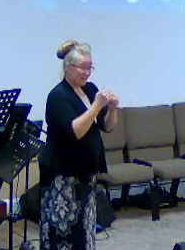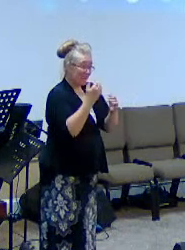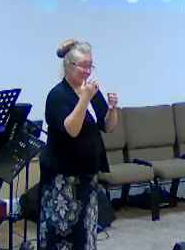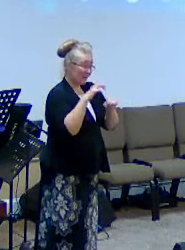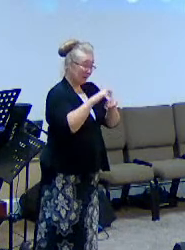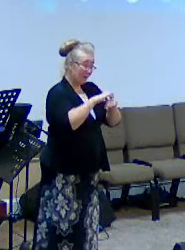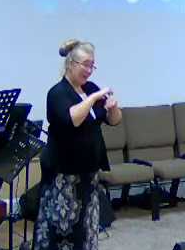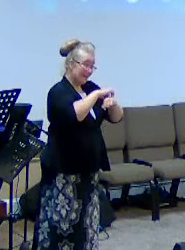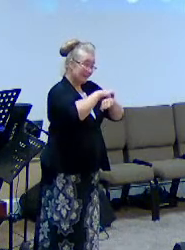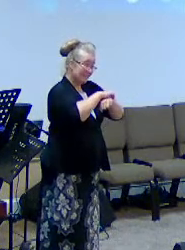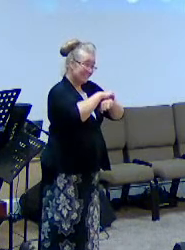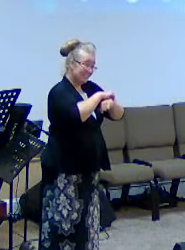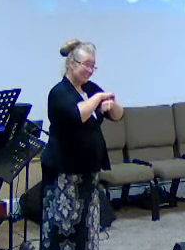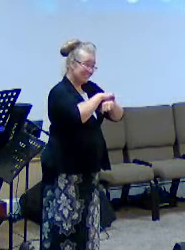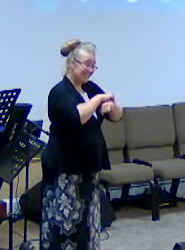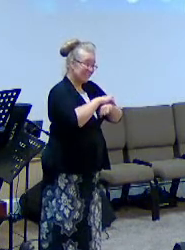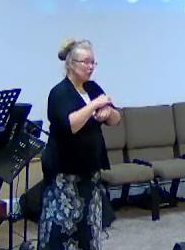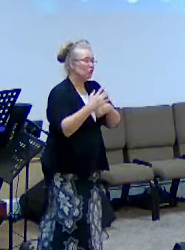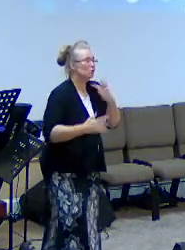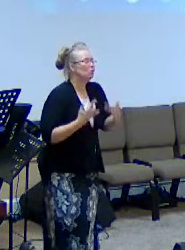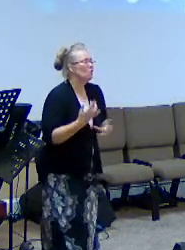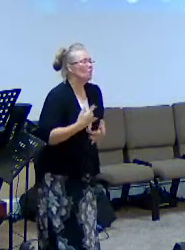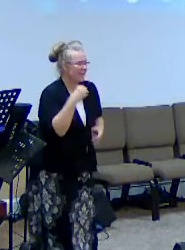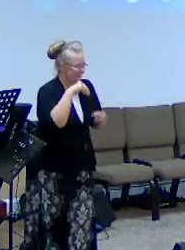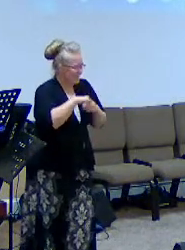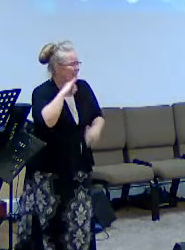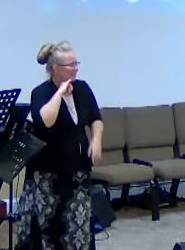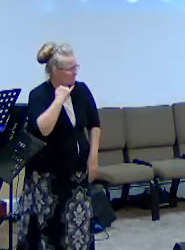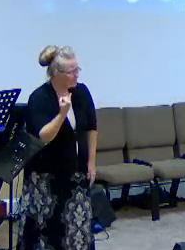Amen, because there's joy in the juice, praise God.